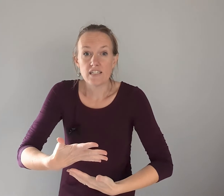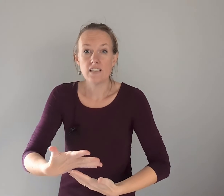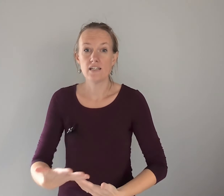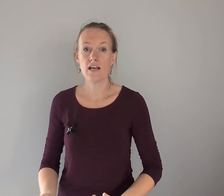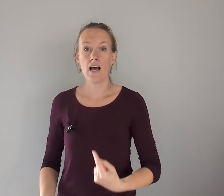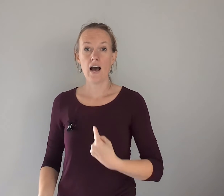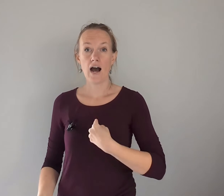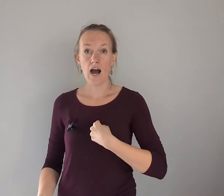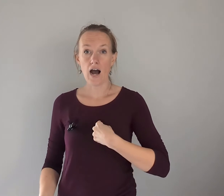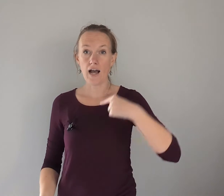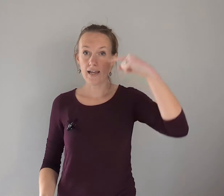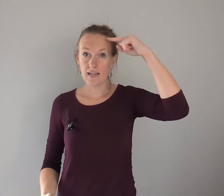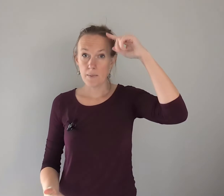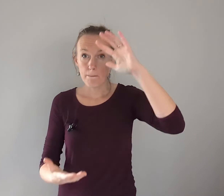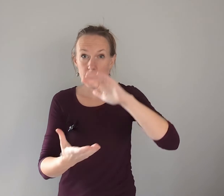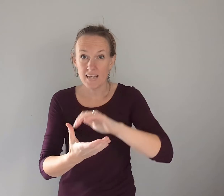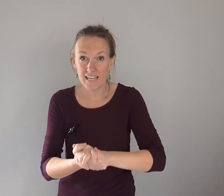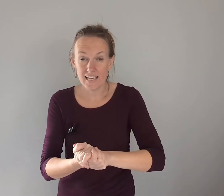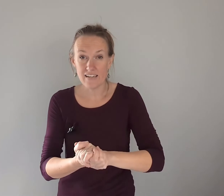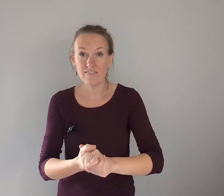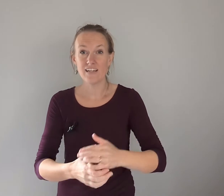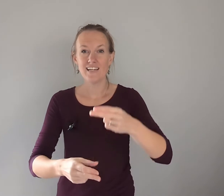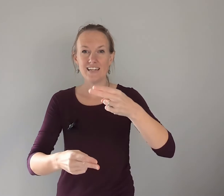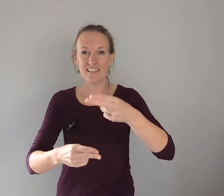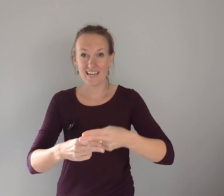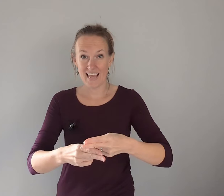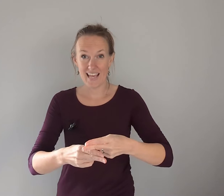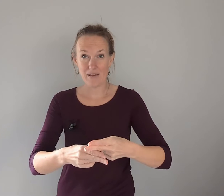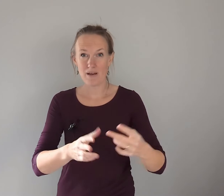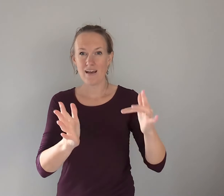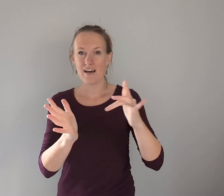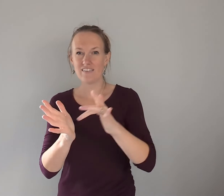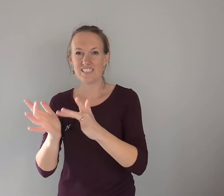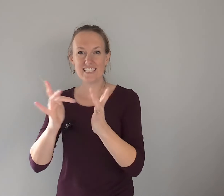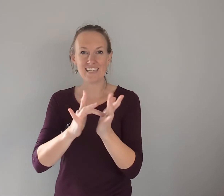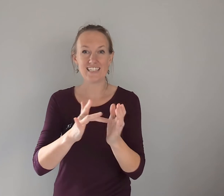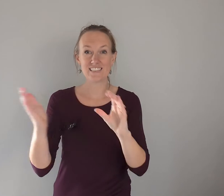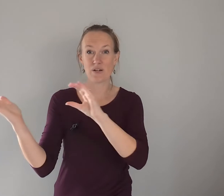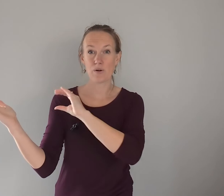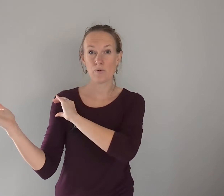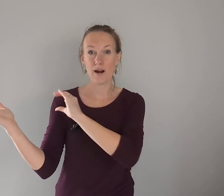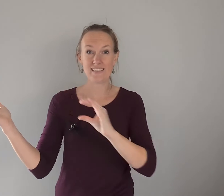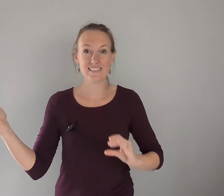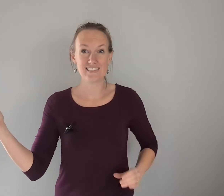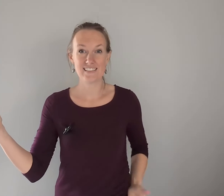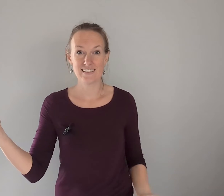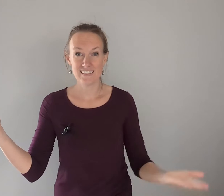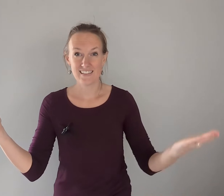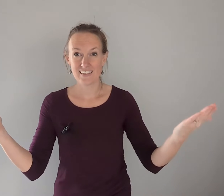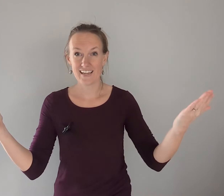confession. I believe in the name of Jesus Christ. Okay,